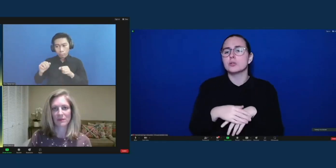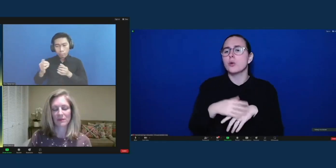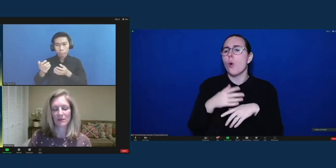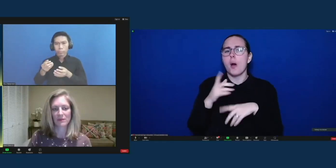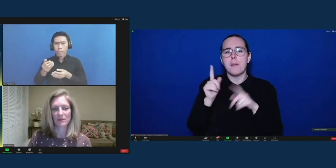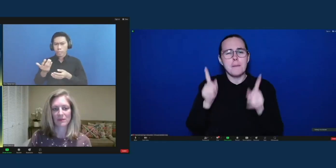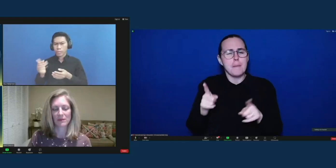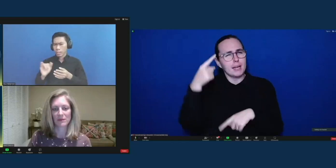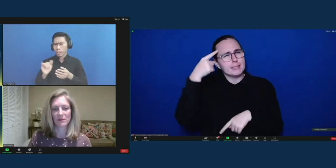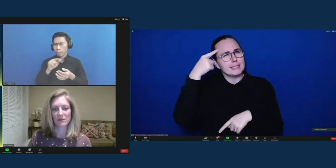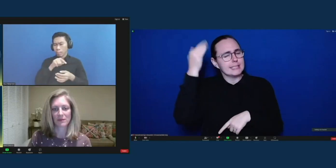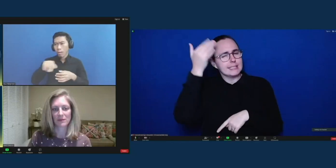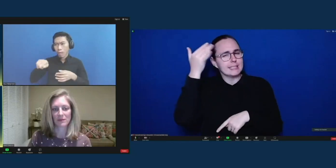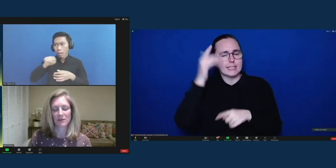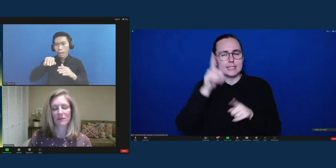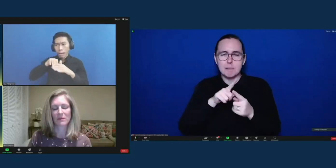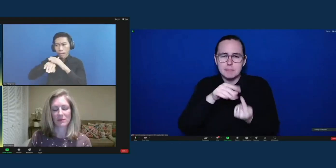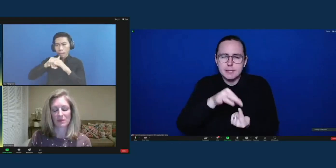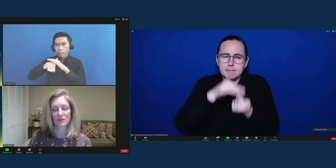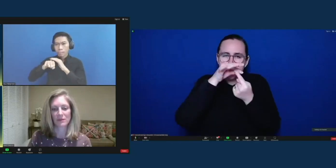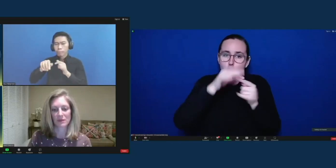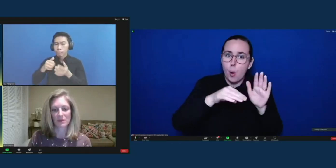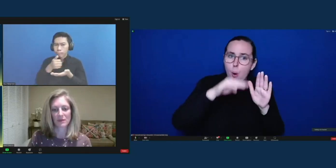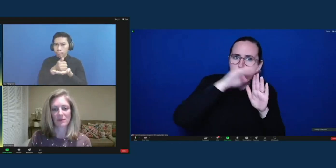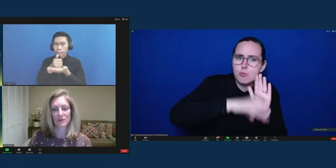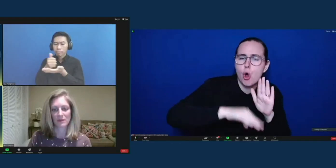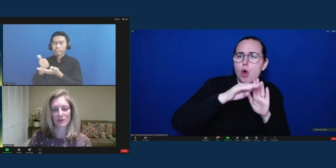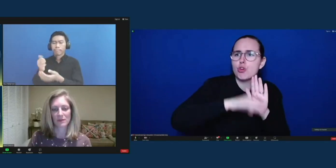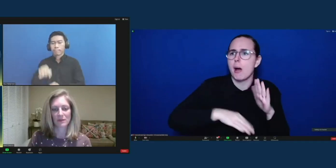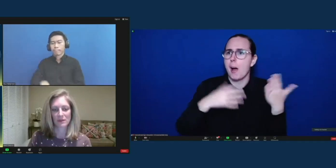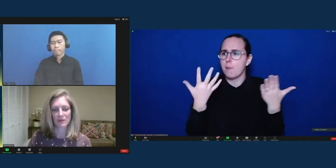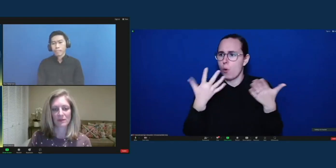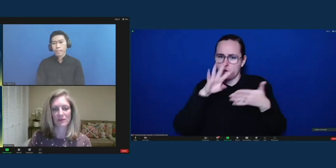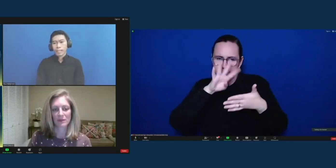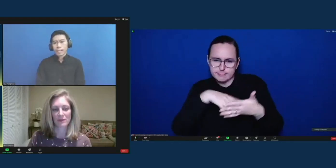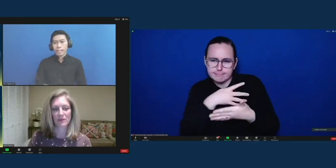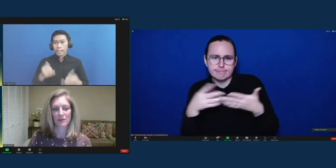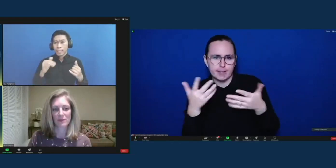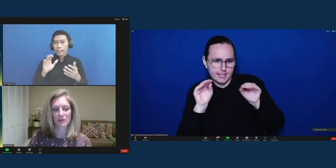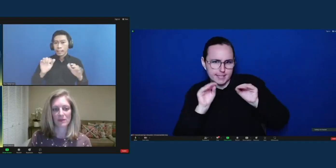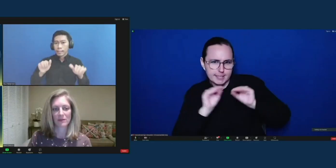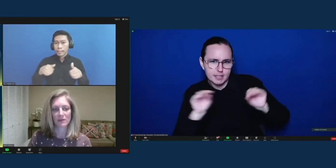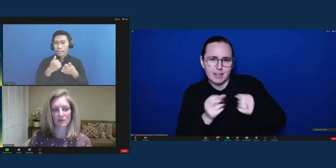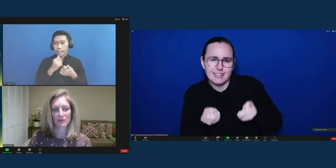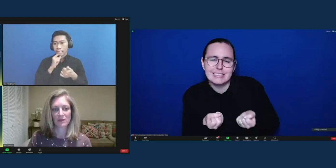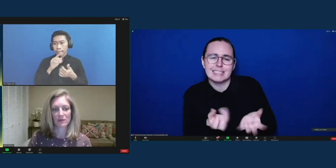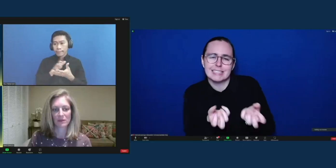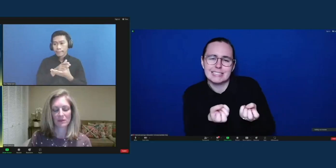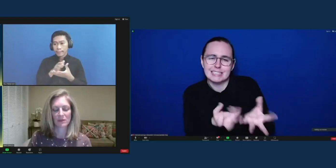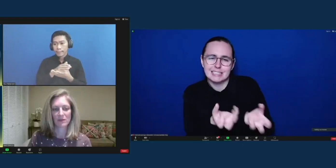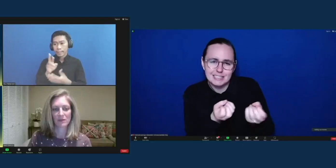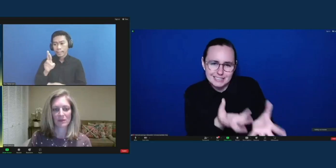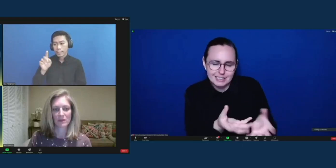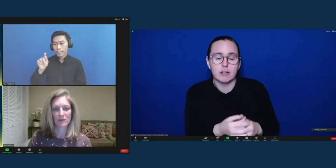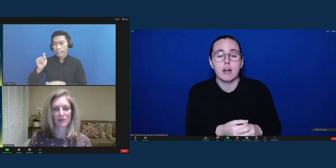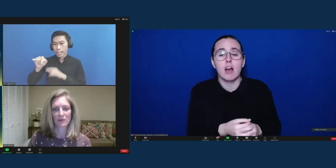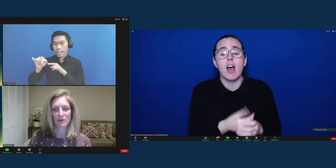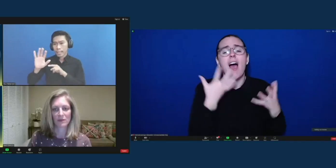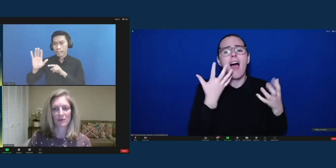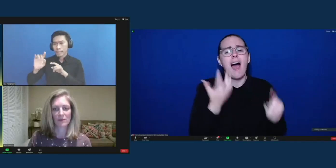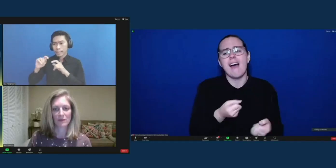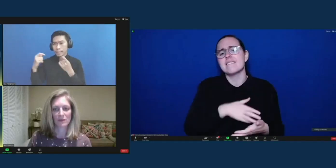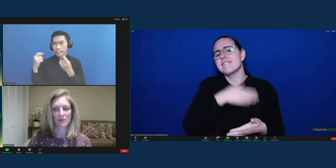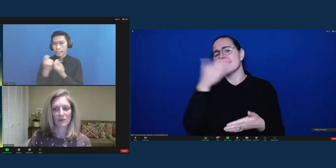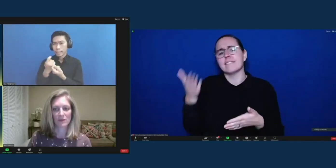the much needed interventions. Another challenge, we have shared this actually with RTI and the Michael's team, is really